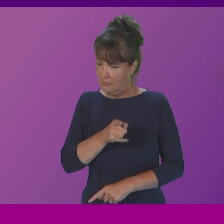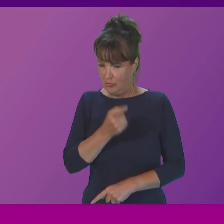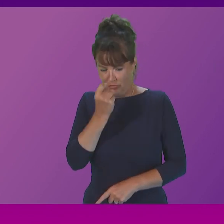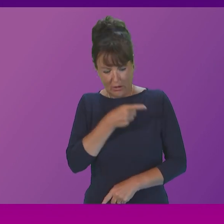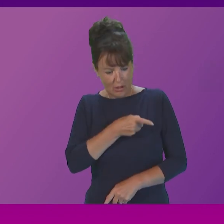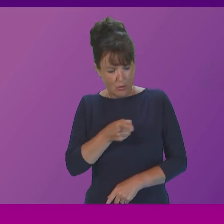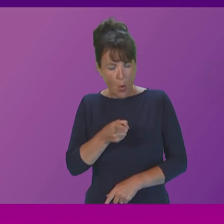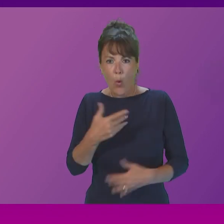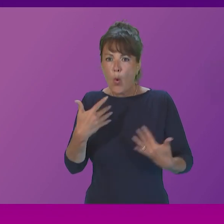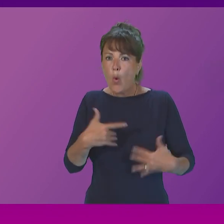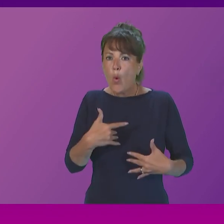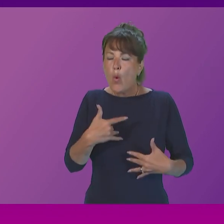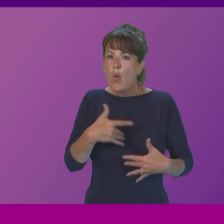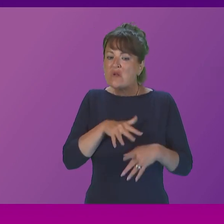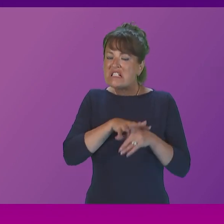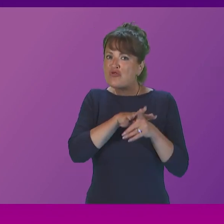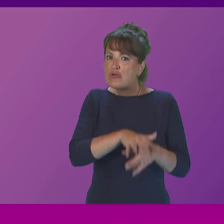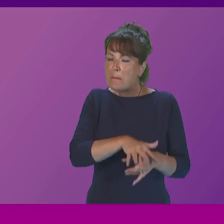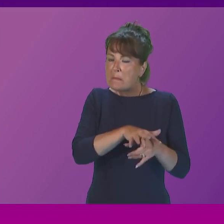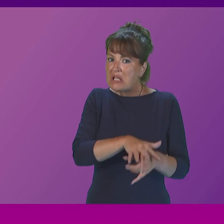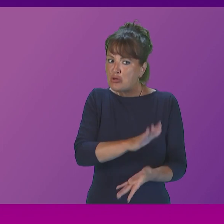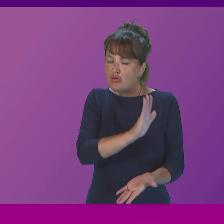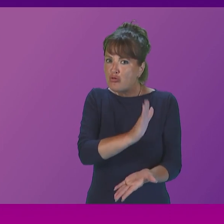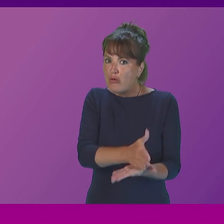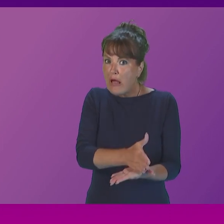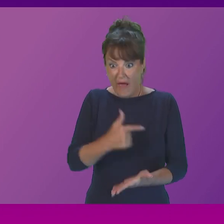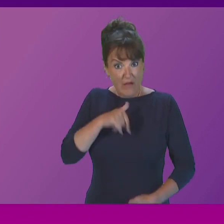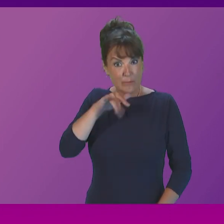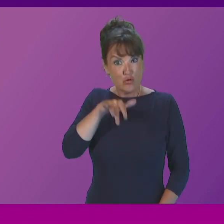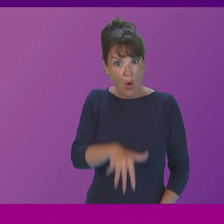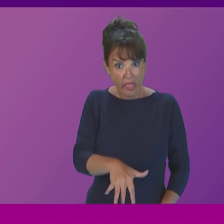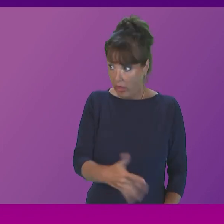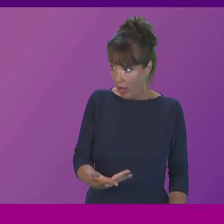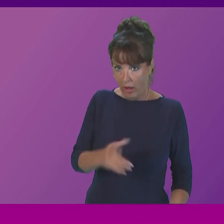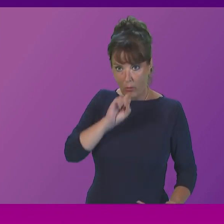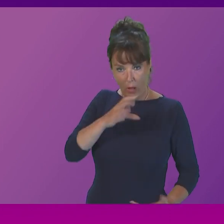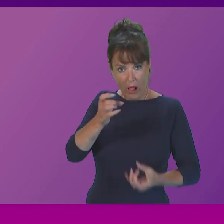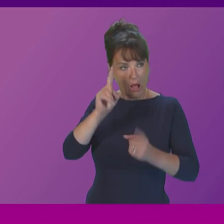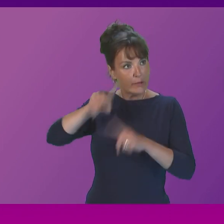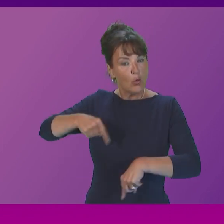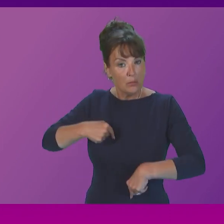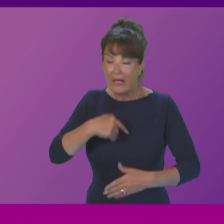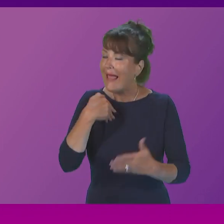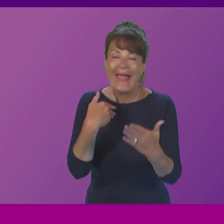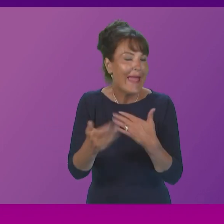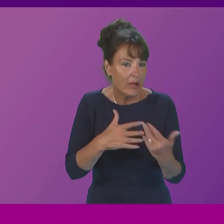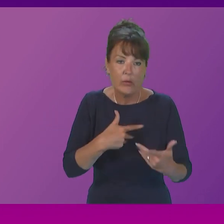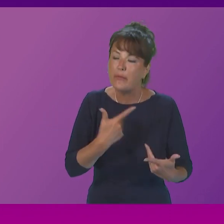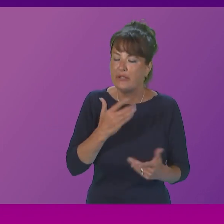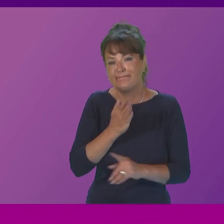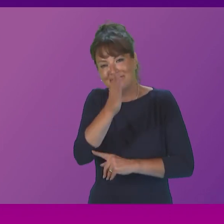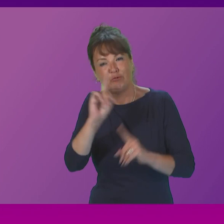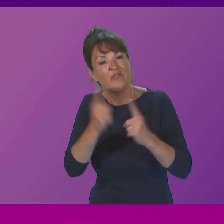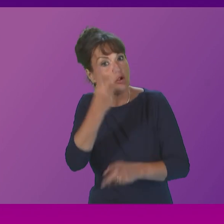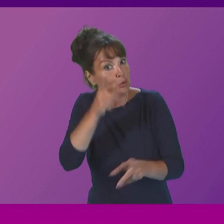until that happened that I realised discrimination is real and being in the room matters. Then I got to uni eventually, 2 years late, and someone approached